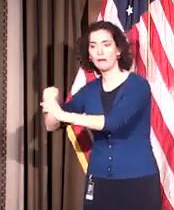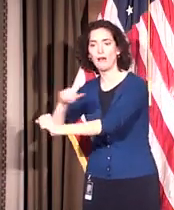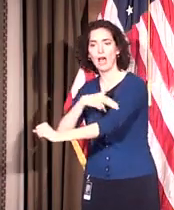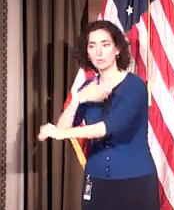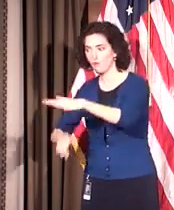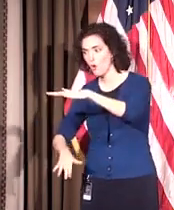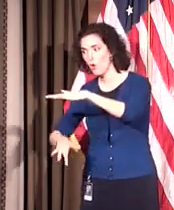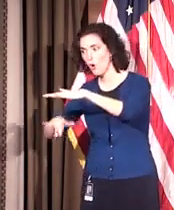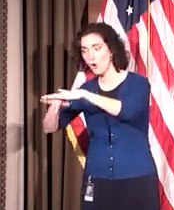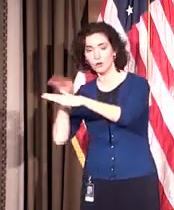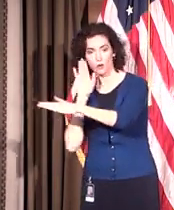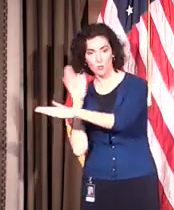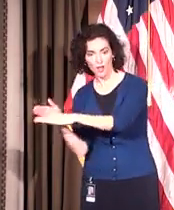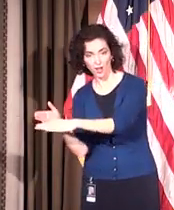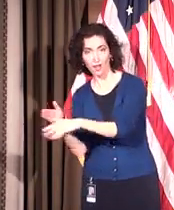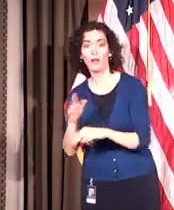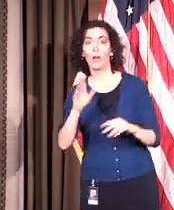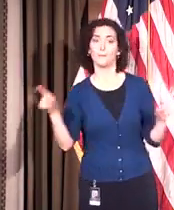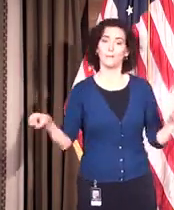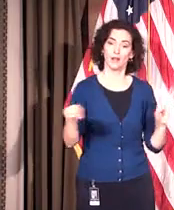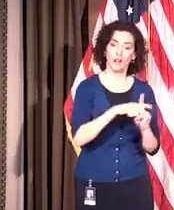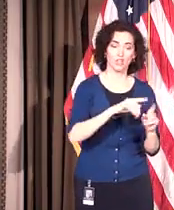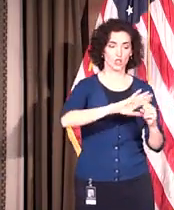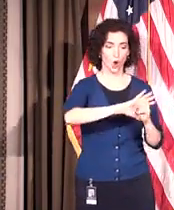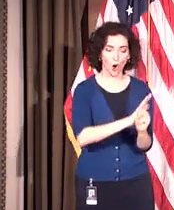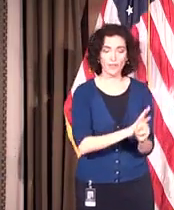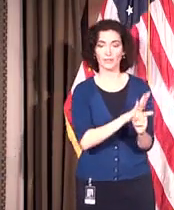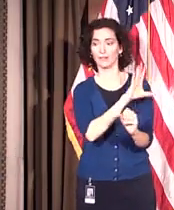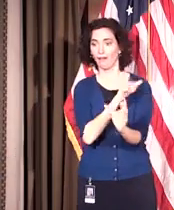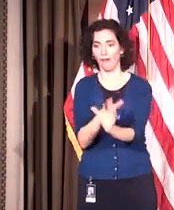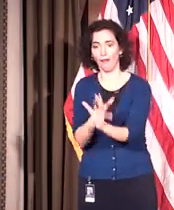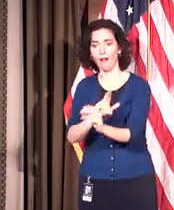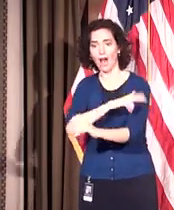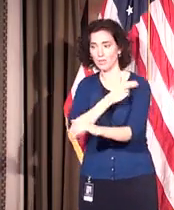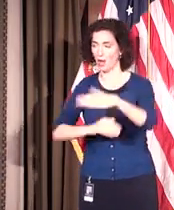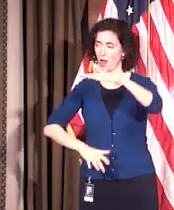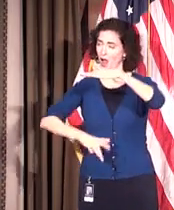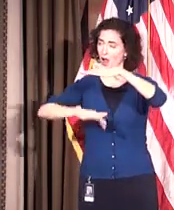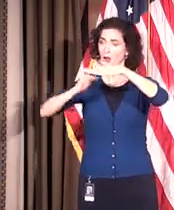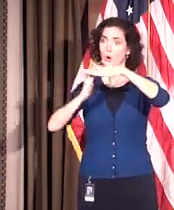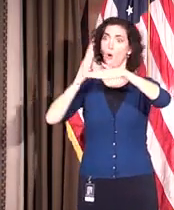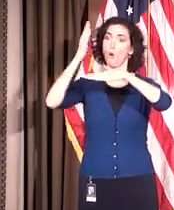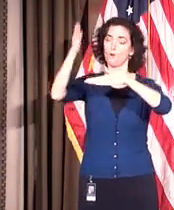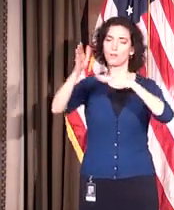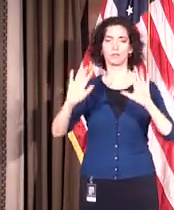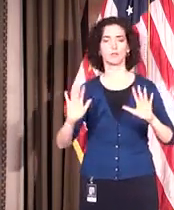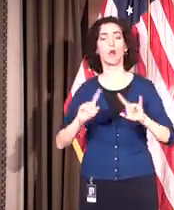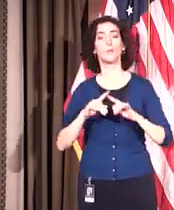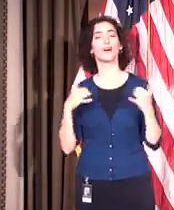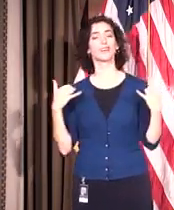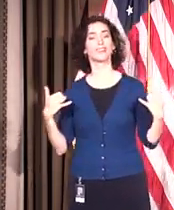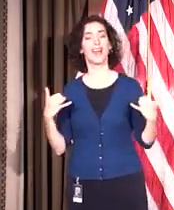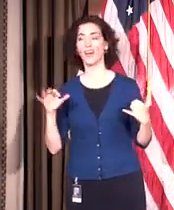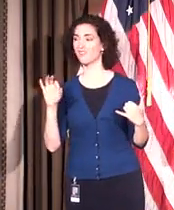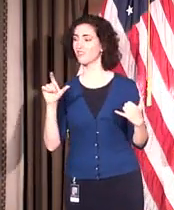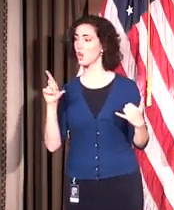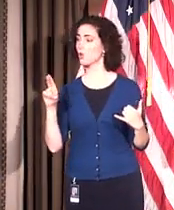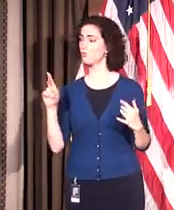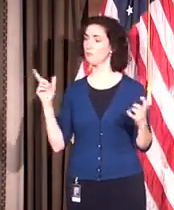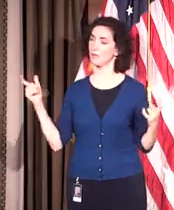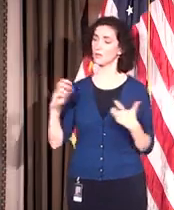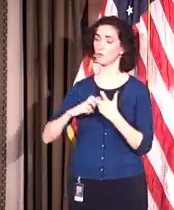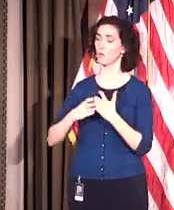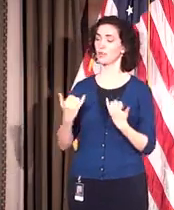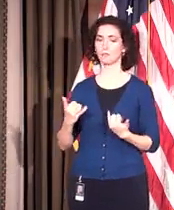years, and then have the added burden of COVID patients on top of that. Flu's not been a big challenge right now because of all the mitigating measures. We hope